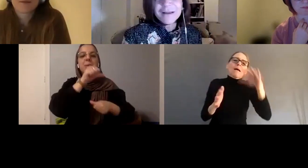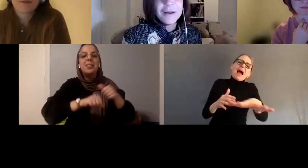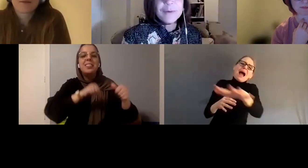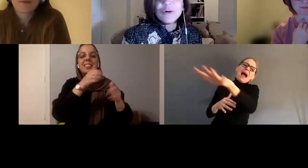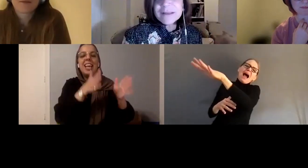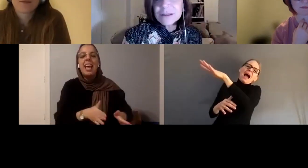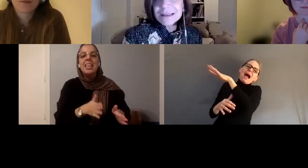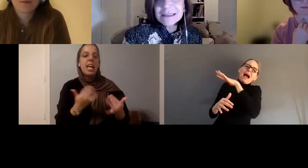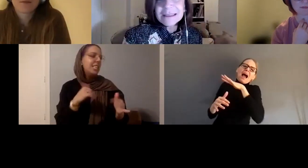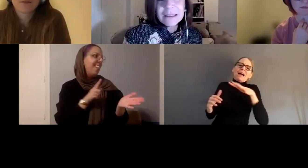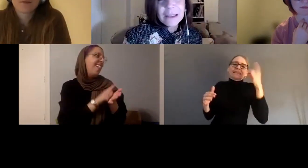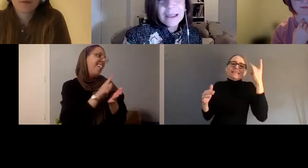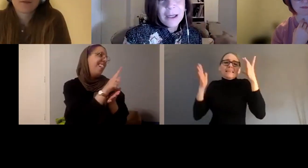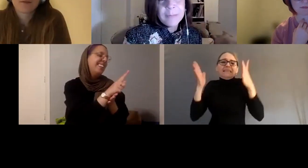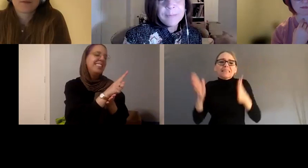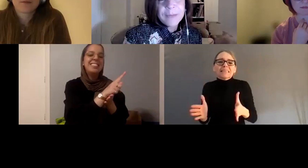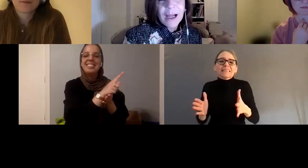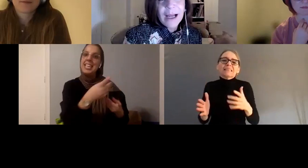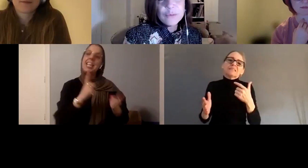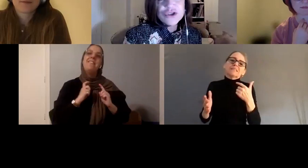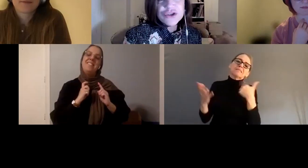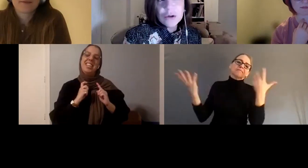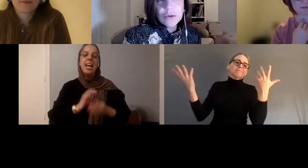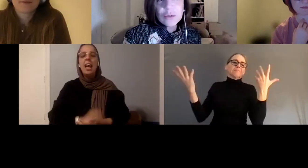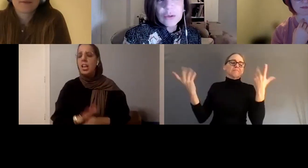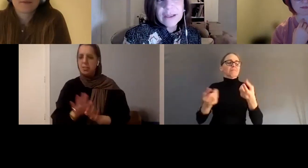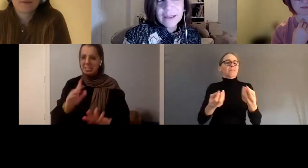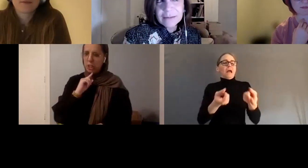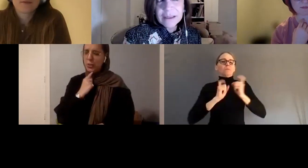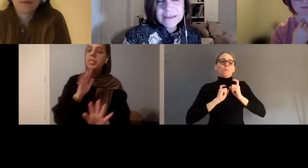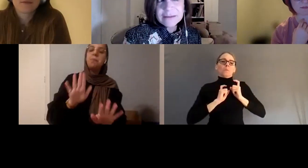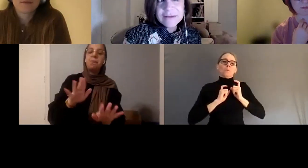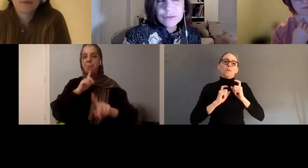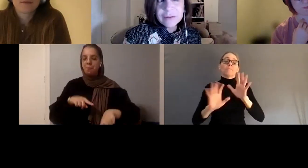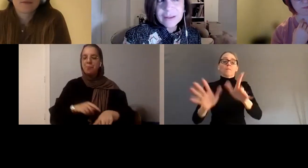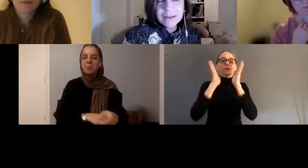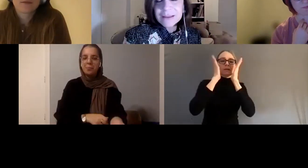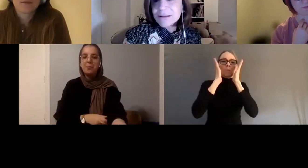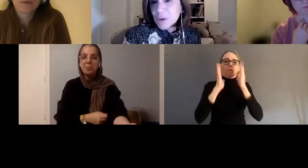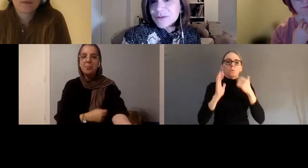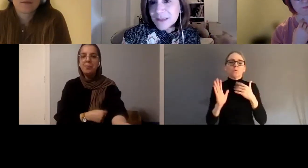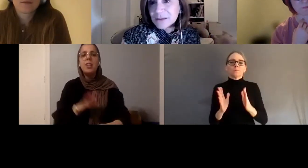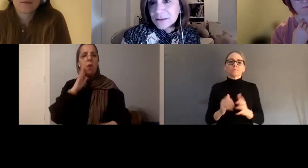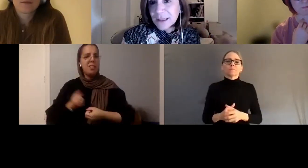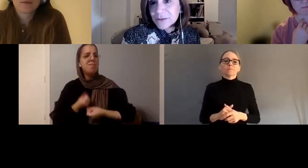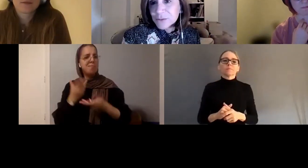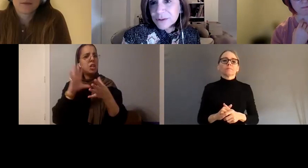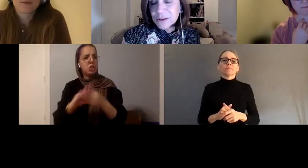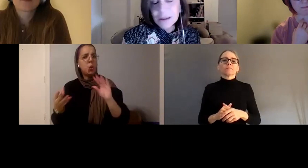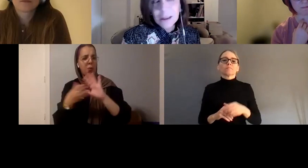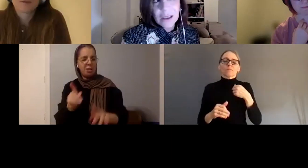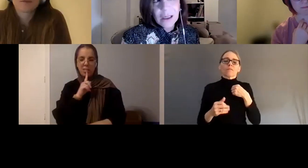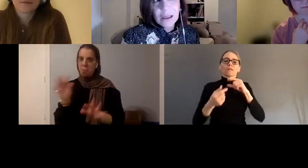love. But more seriously, I was so, and I'll tell a story that I think is the most telling,